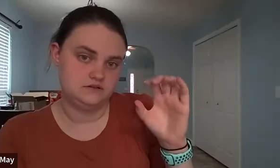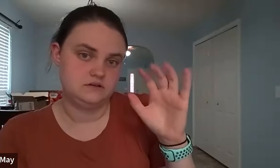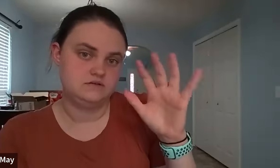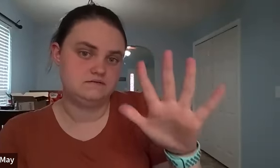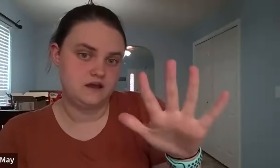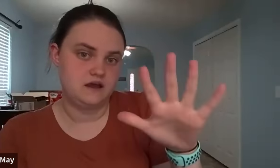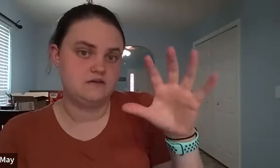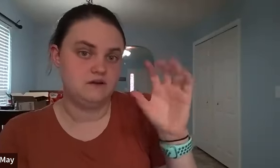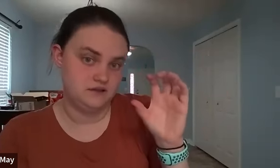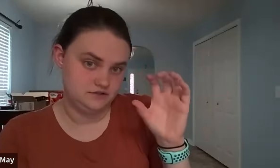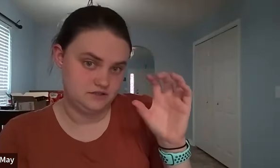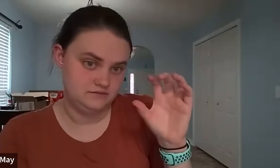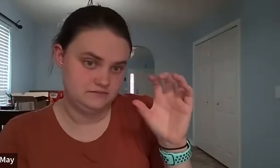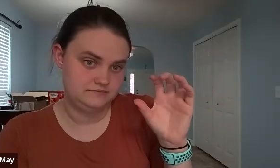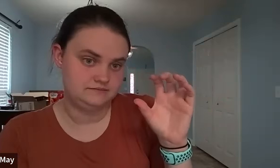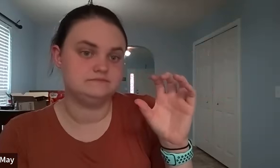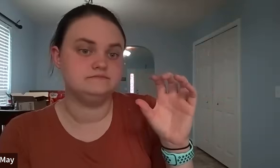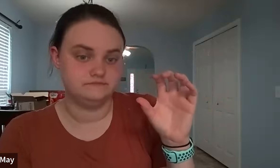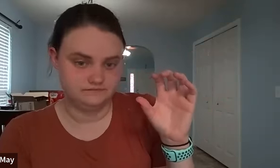400, 500.